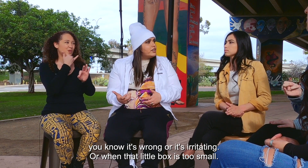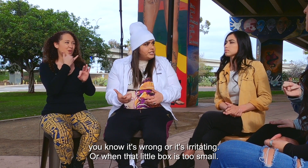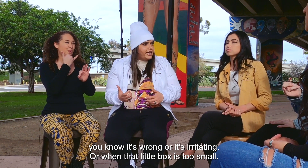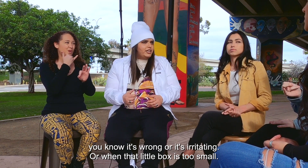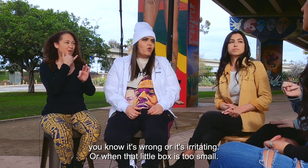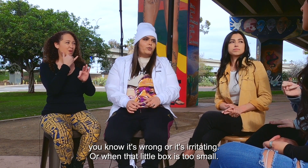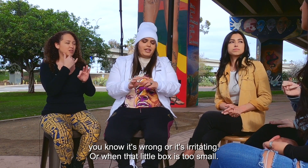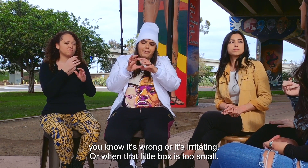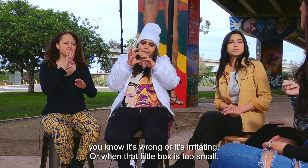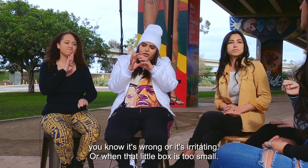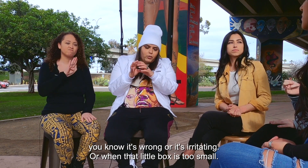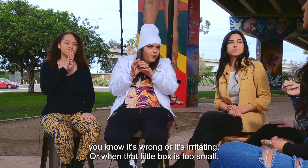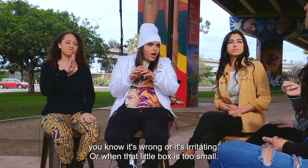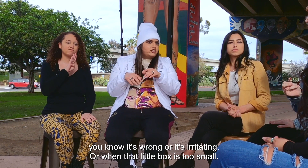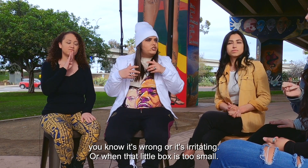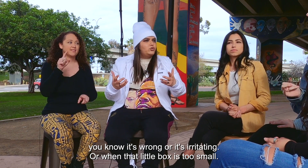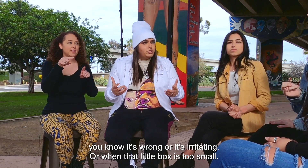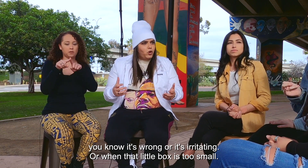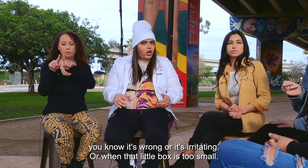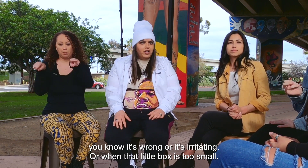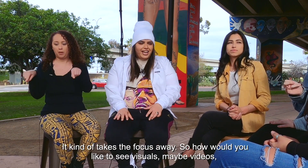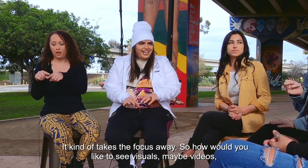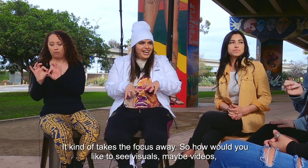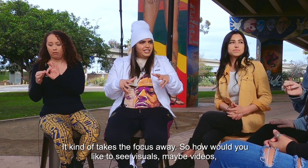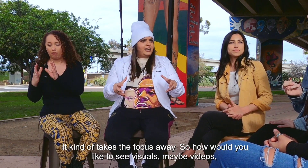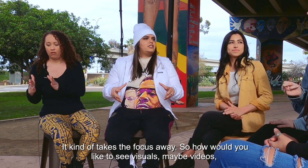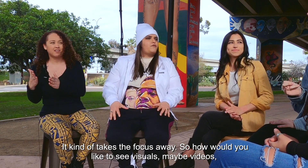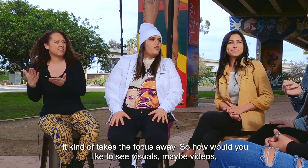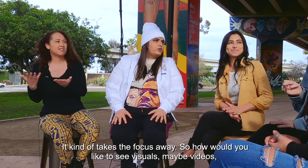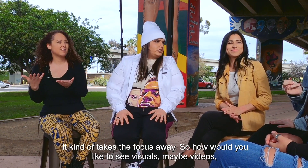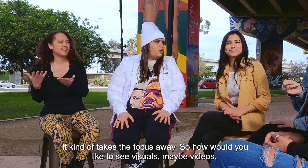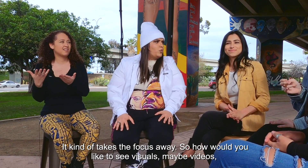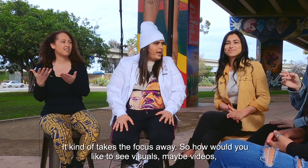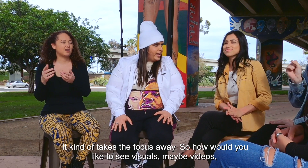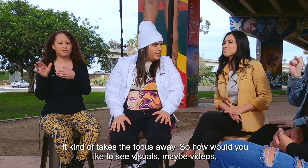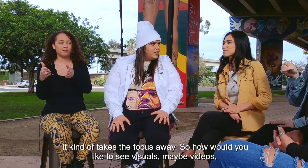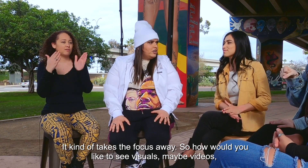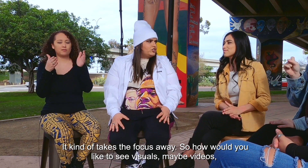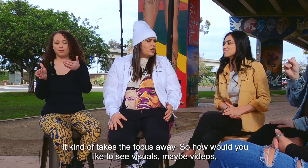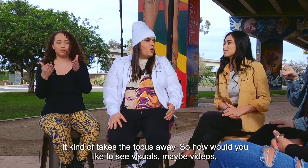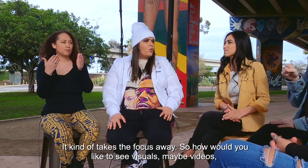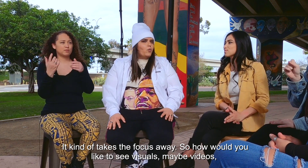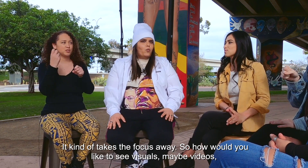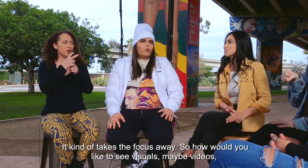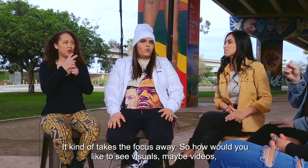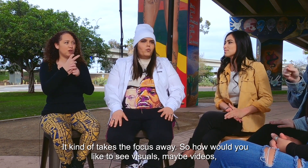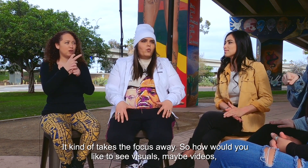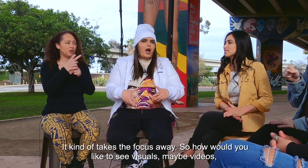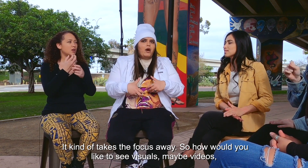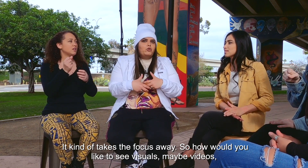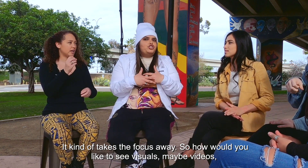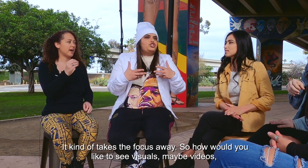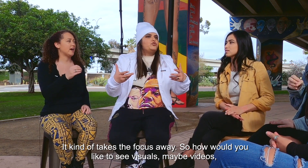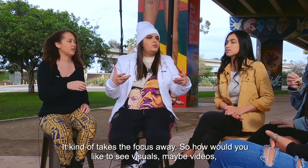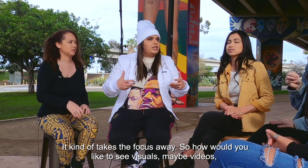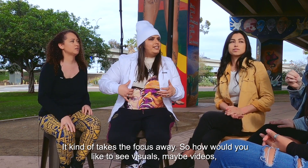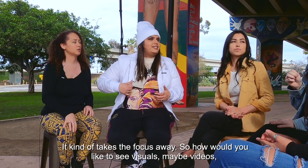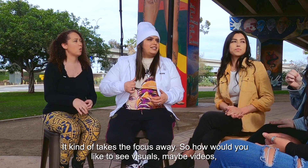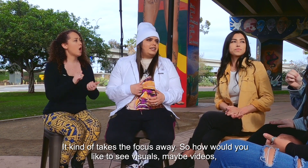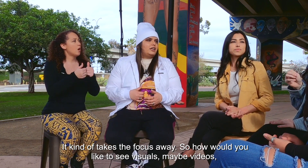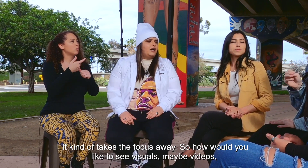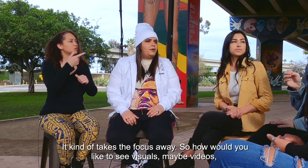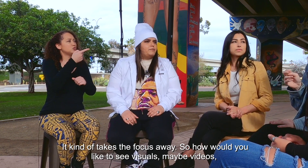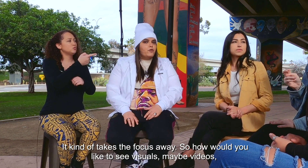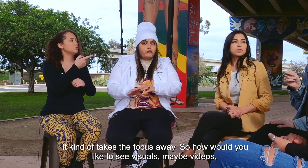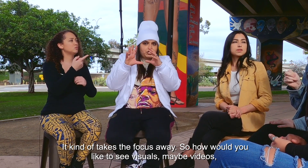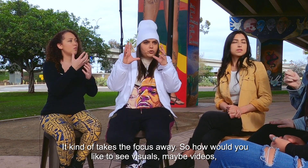or it's irritating, or when that little box is too small, it kind of takes the focus away. So how would you like to